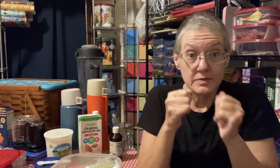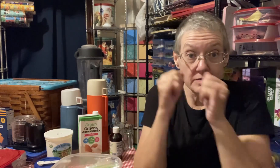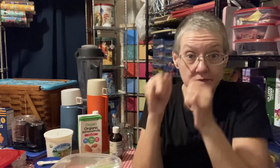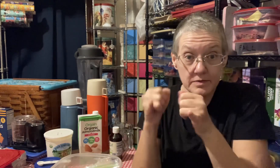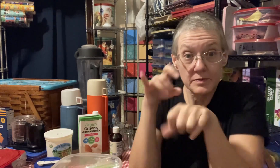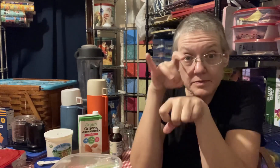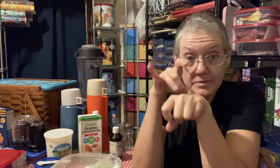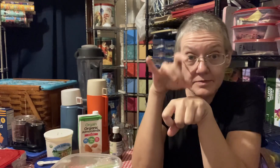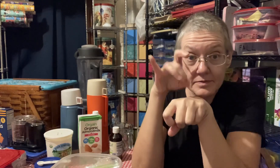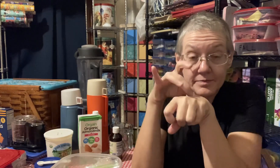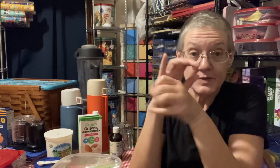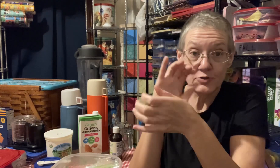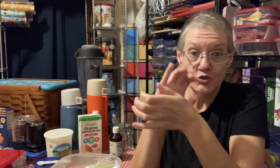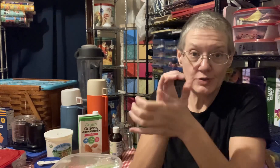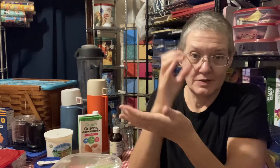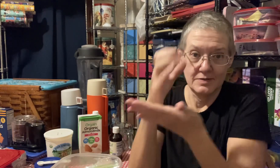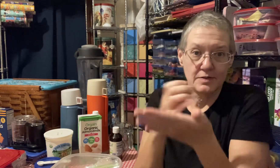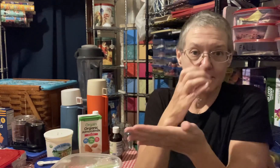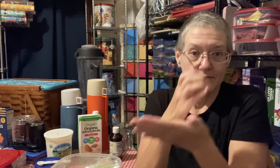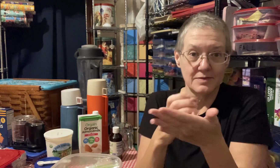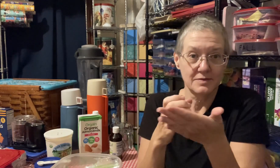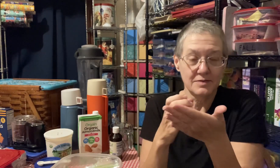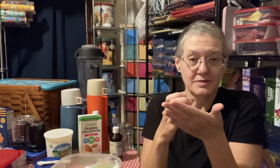These pumpkin cheesecakes are individual.